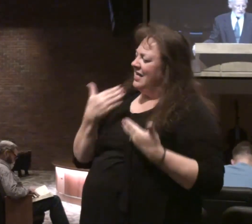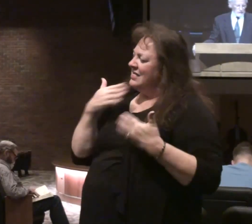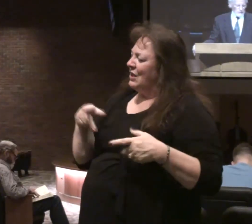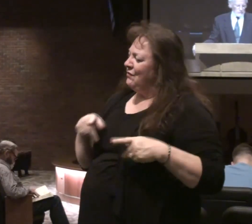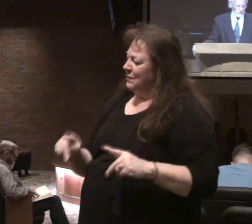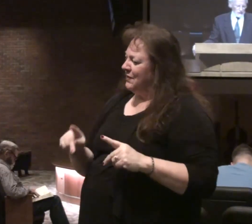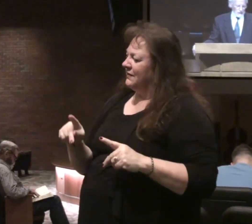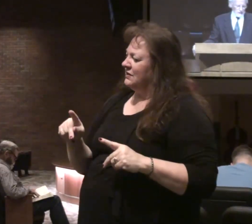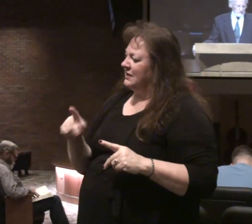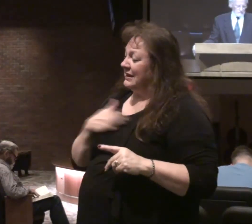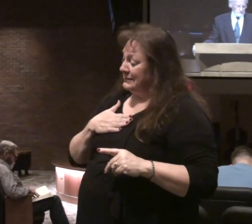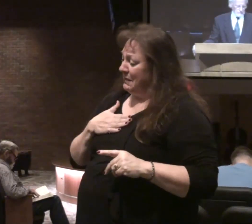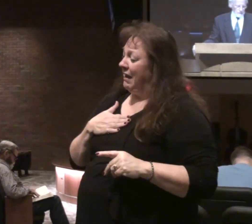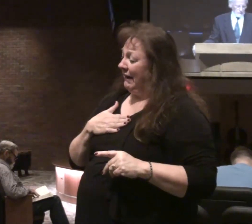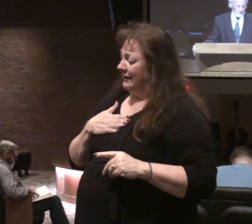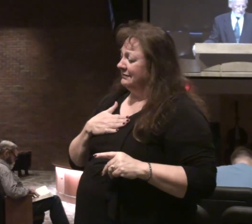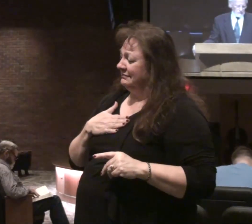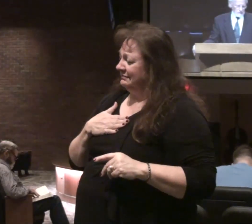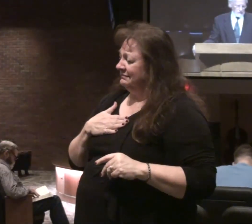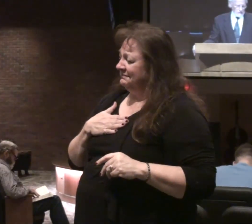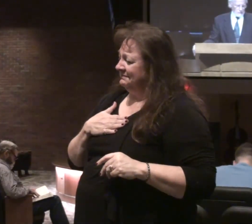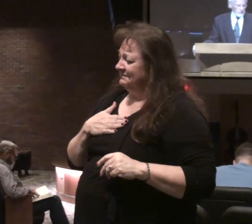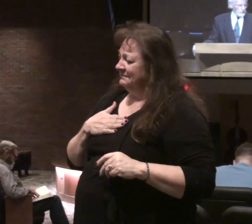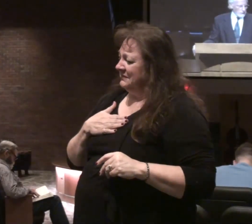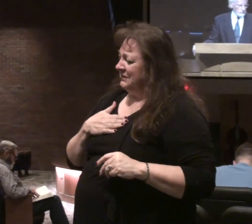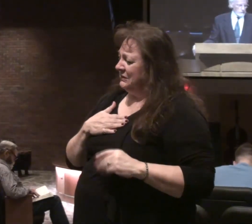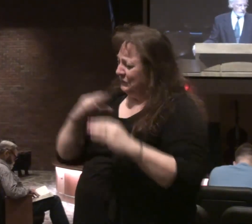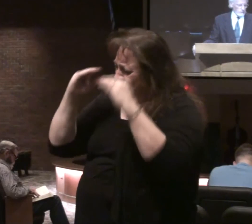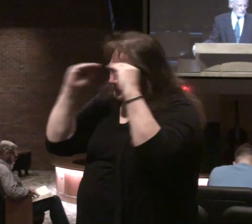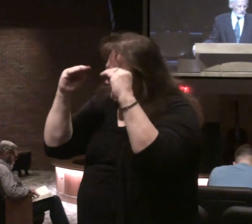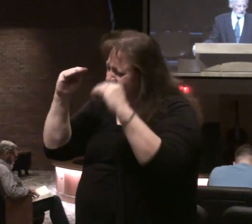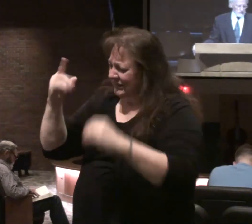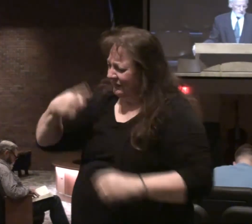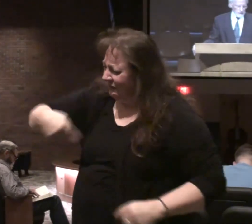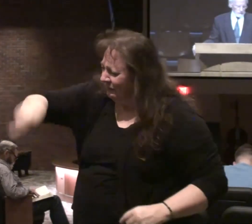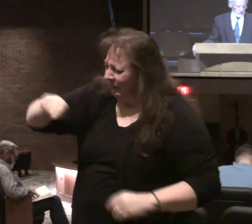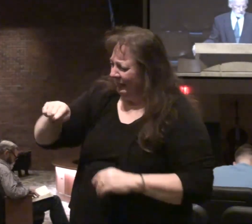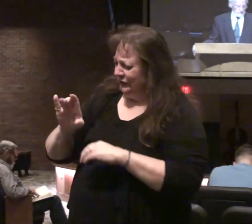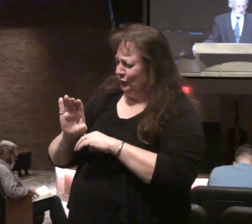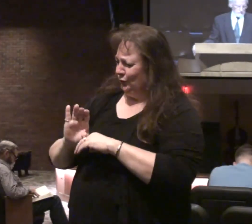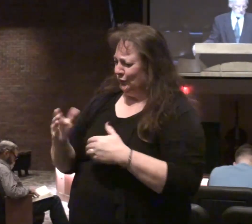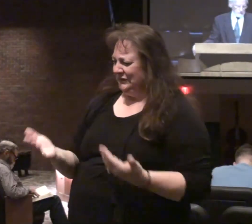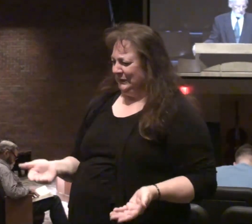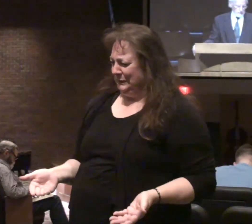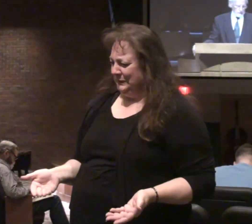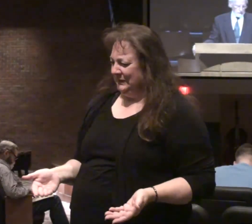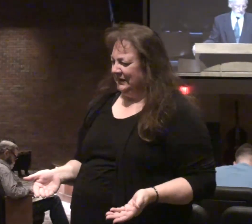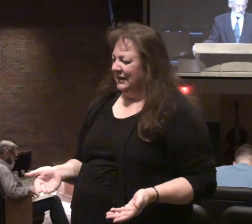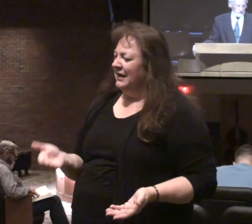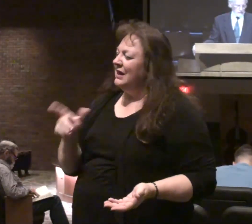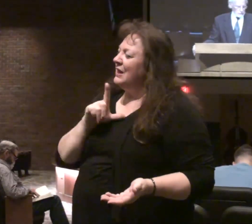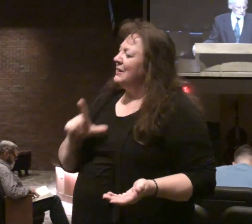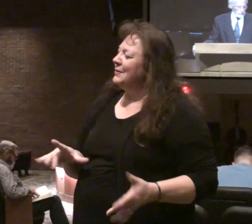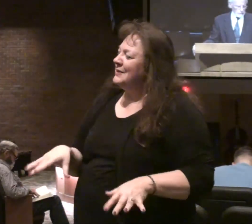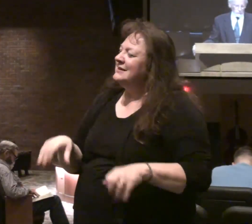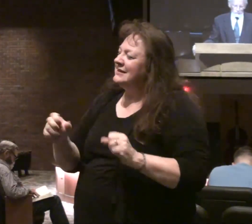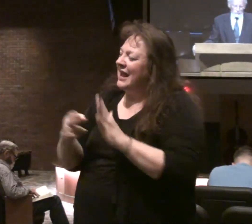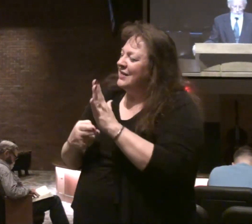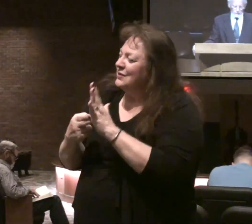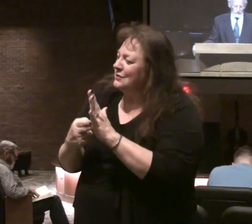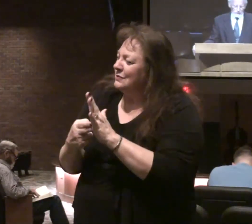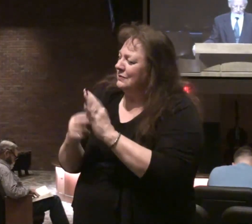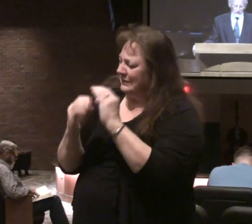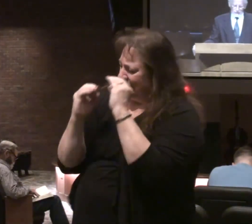and blessing that is mine to be a teacher for this congregation. Lord, take the truths that